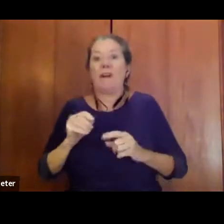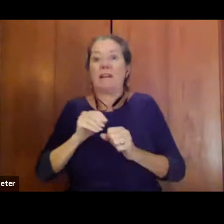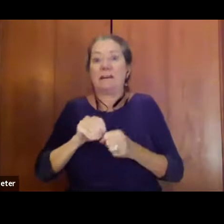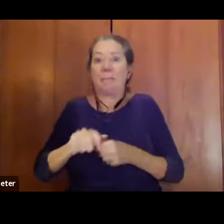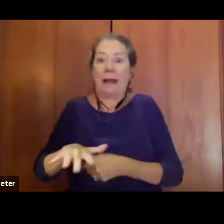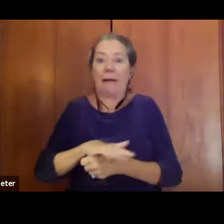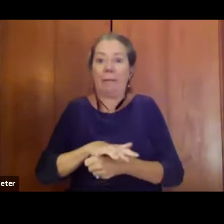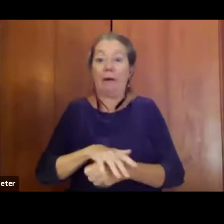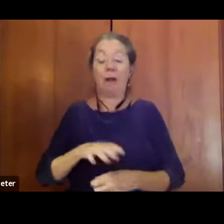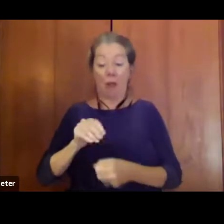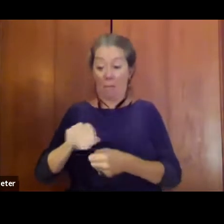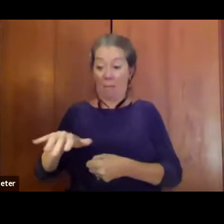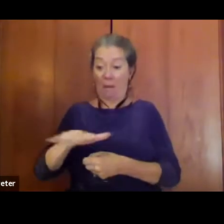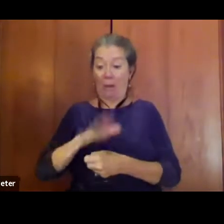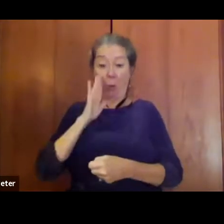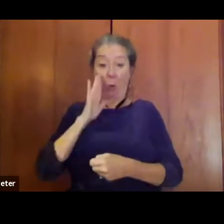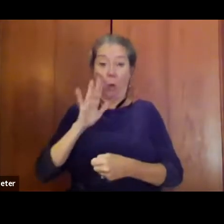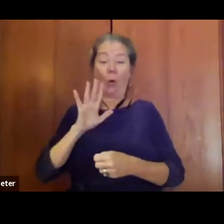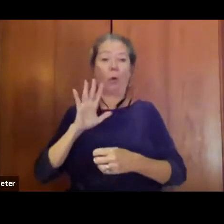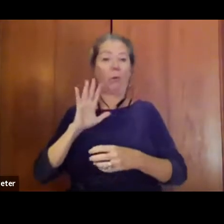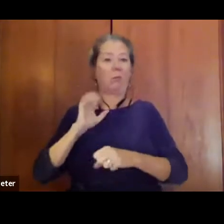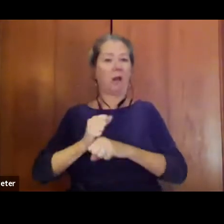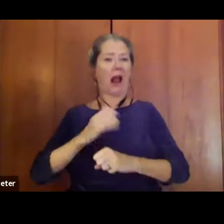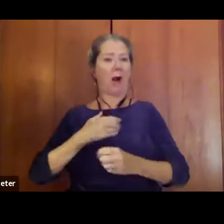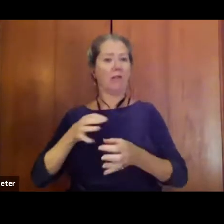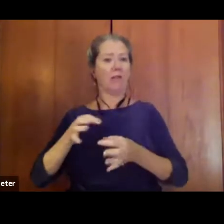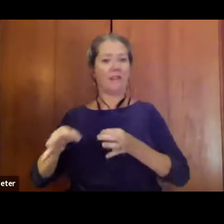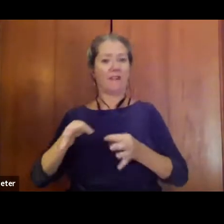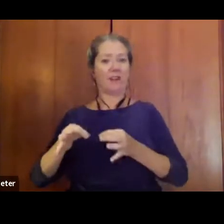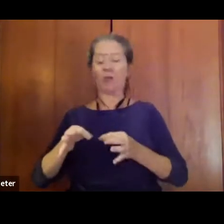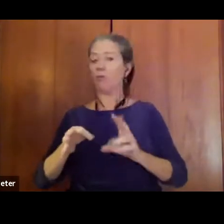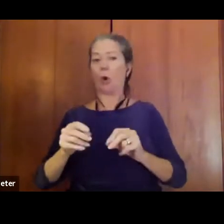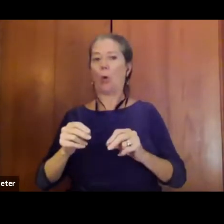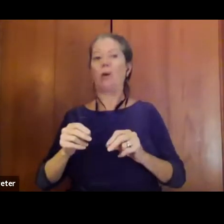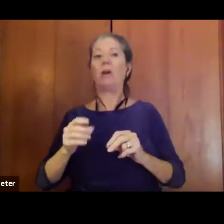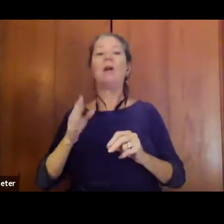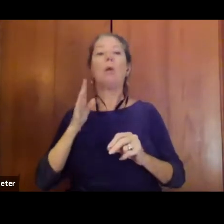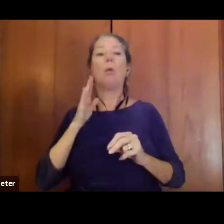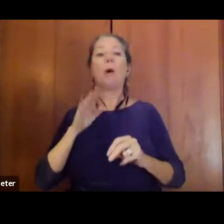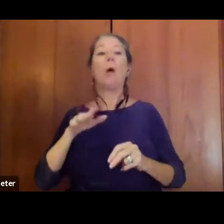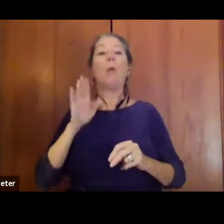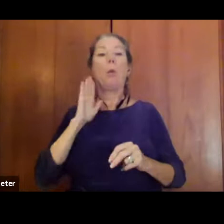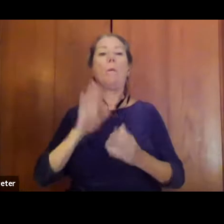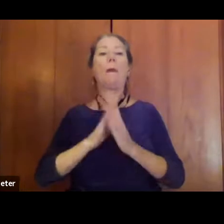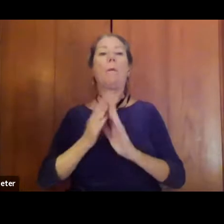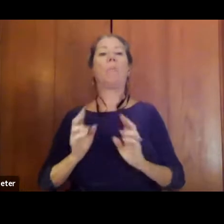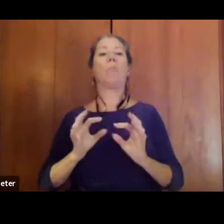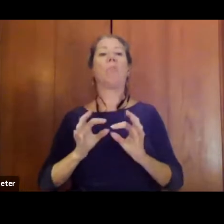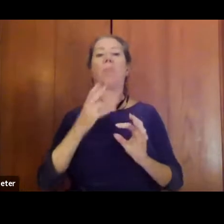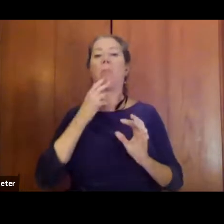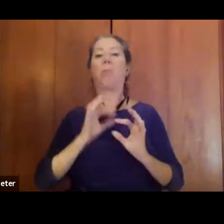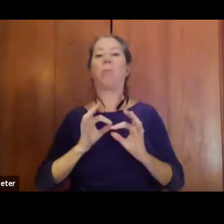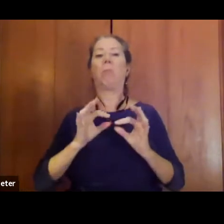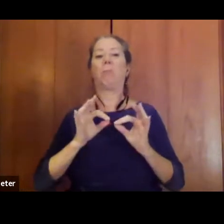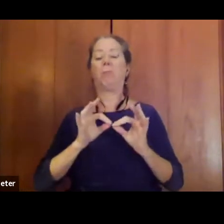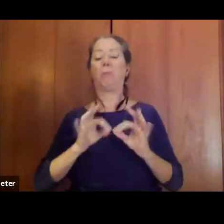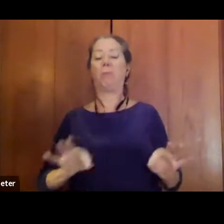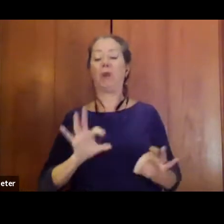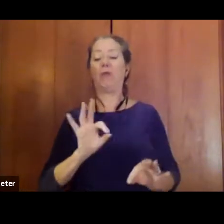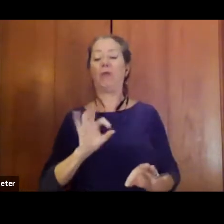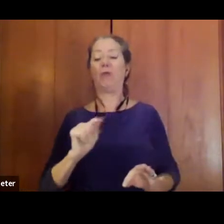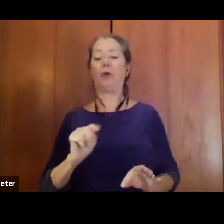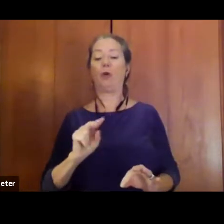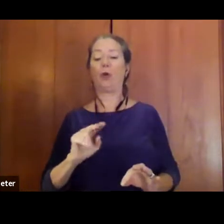the pandemic will be but a footnote when they talk about our legacy. This pandemic has caused us all to rethink so many parts